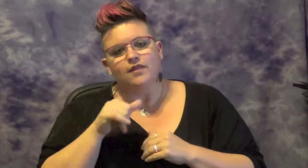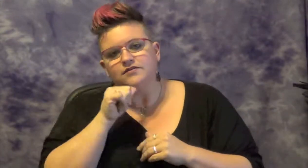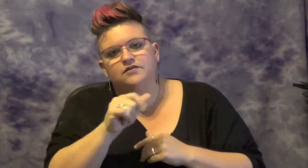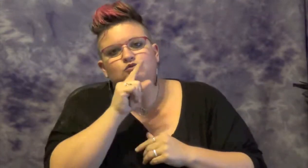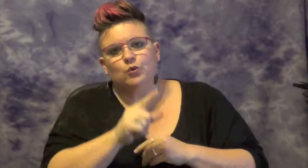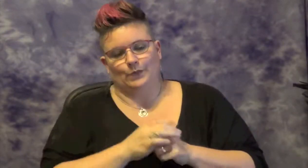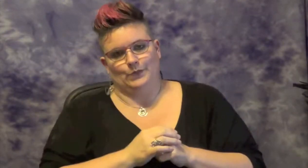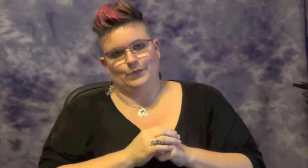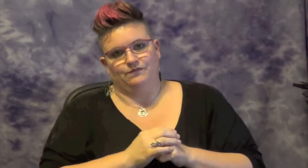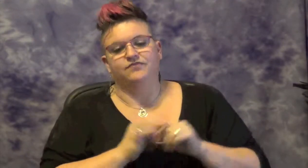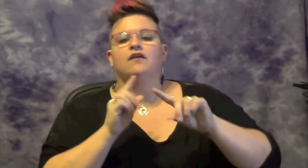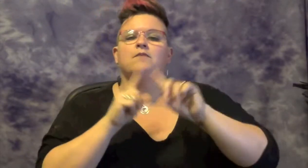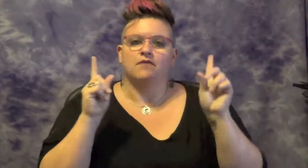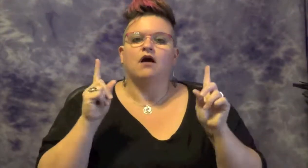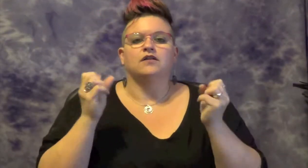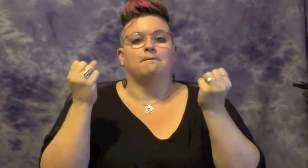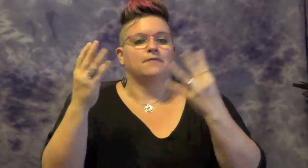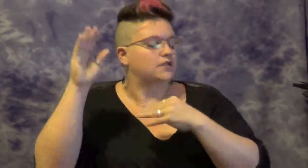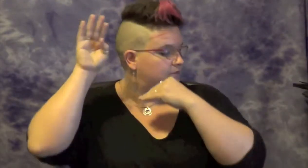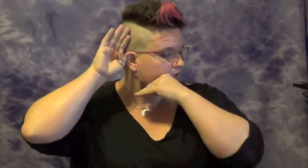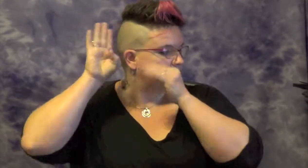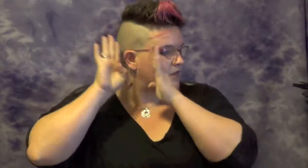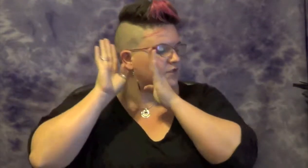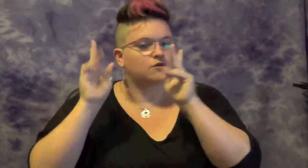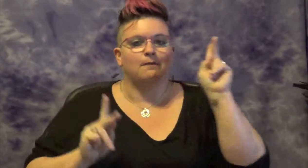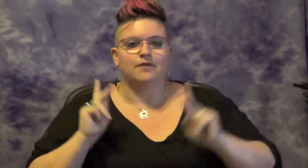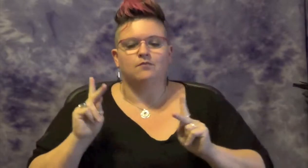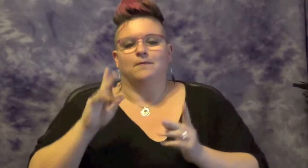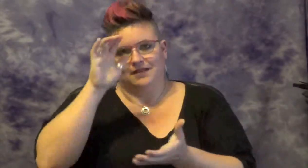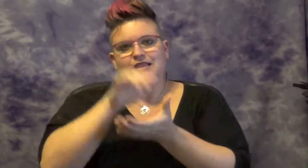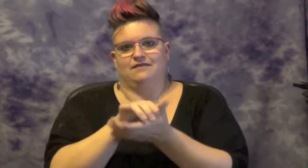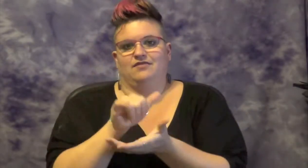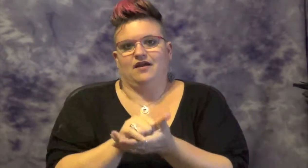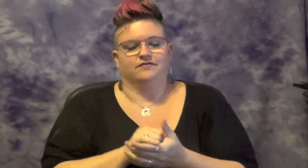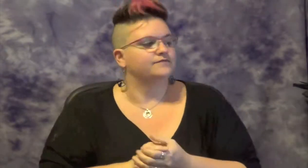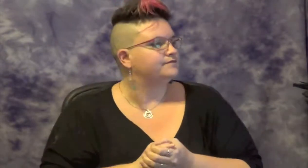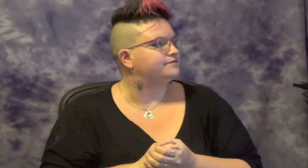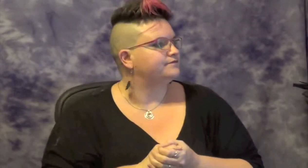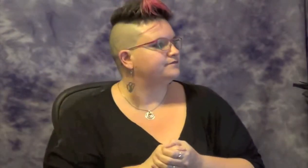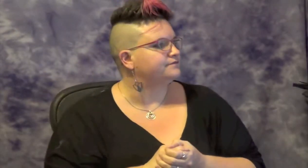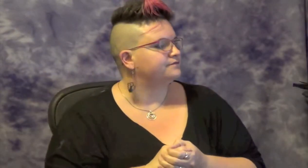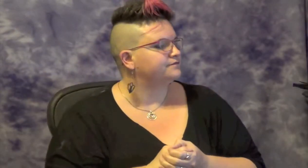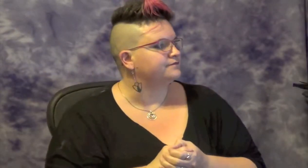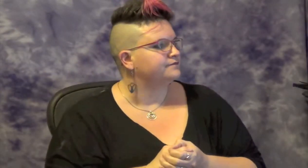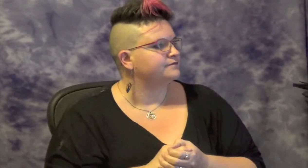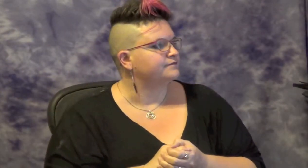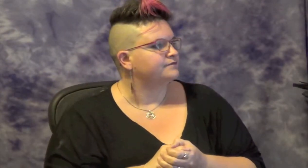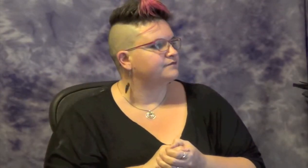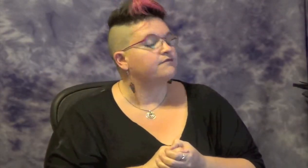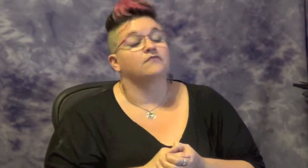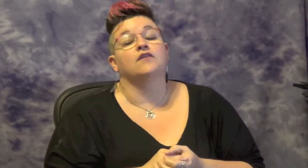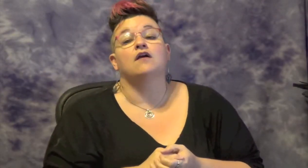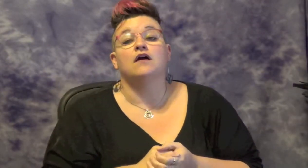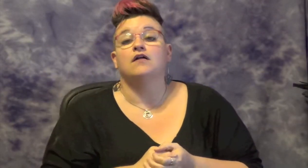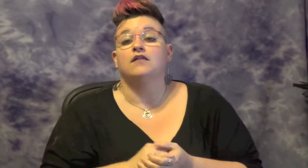will never be successful. But we know this to be not true, but there are a lot of hearing people out there that believe this of deaf